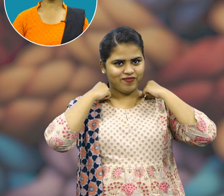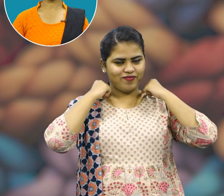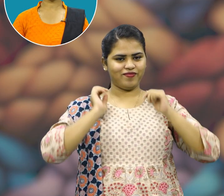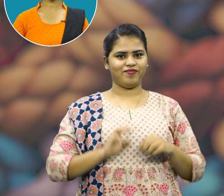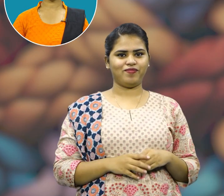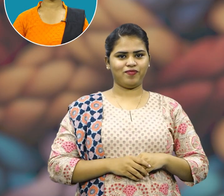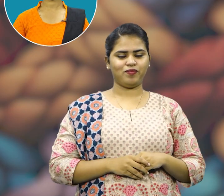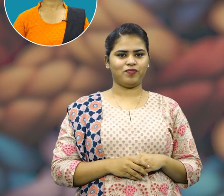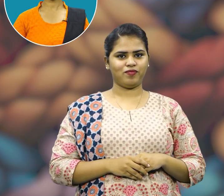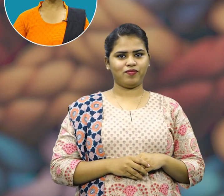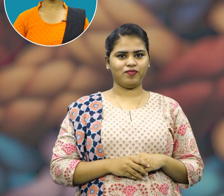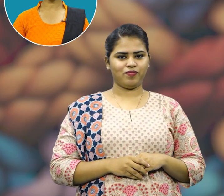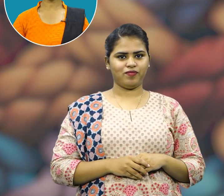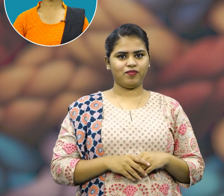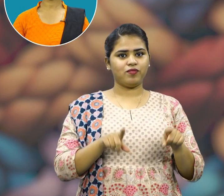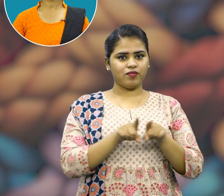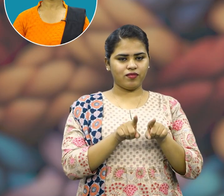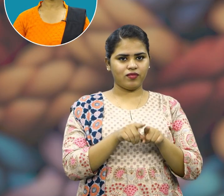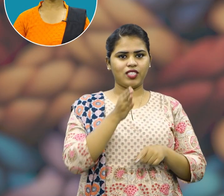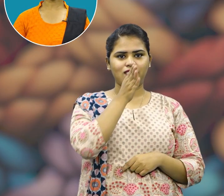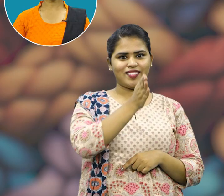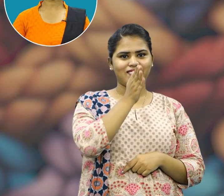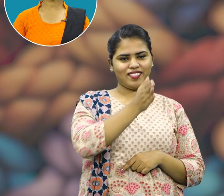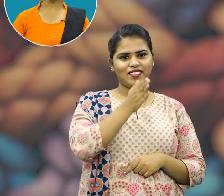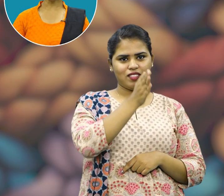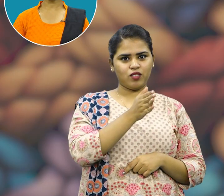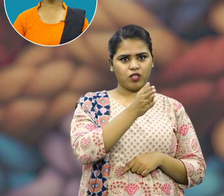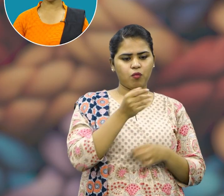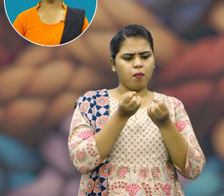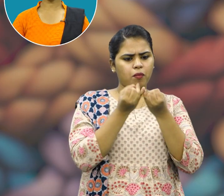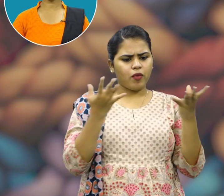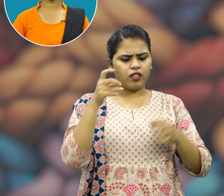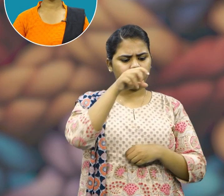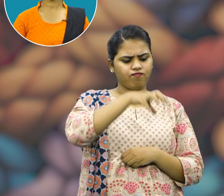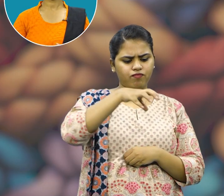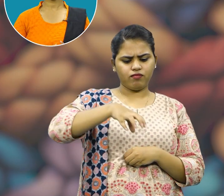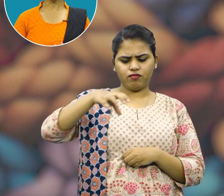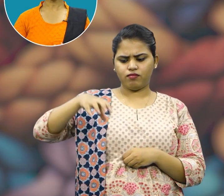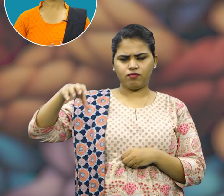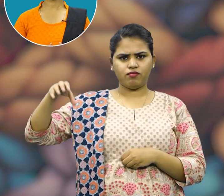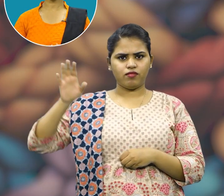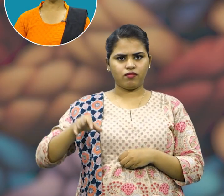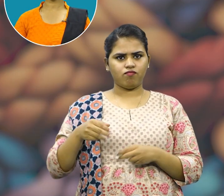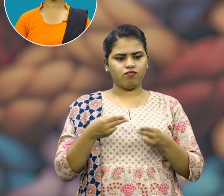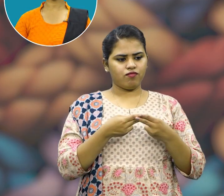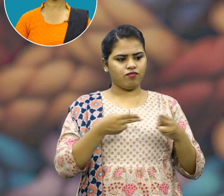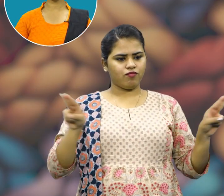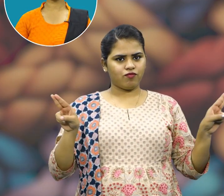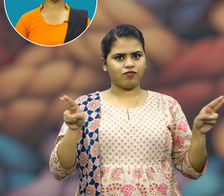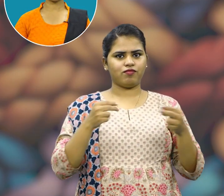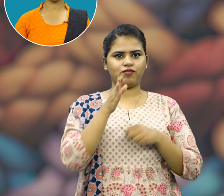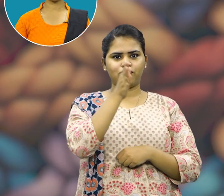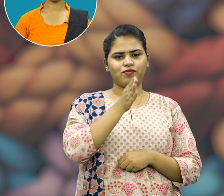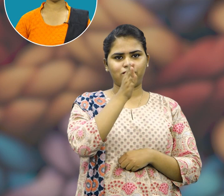so on. Likewise, a train has many bogies lined to form a